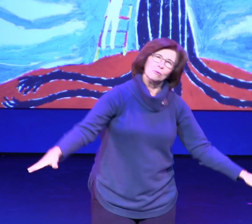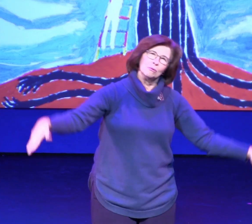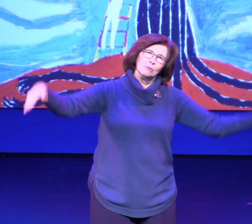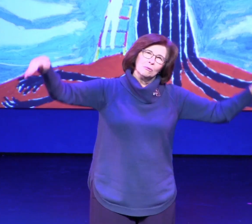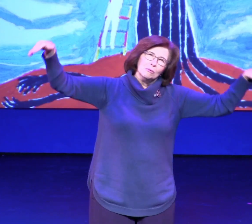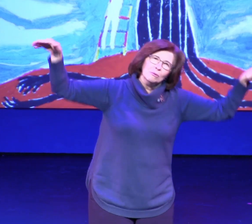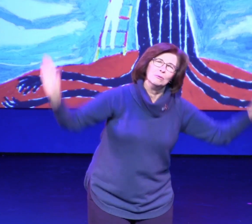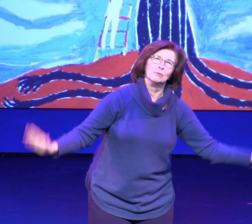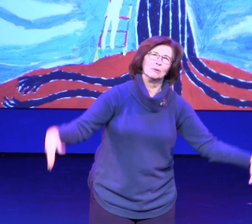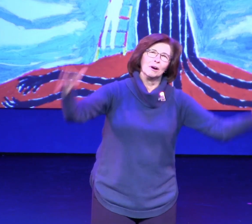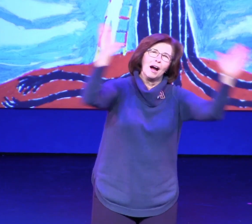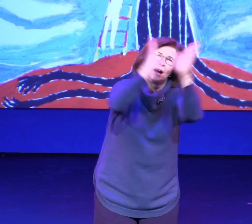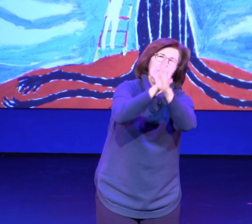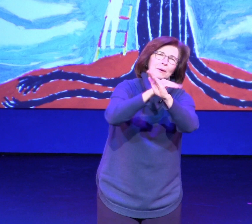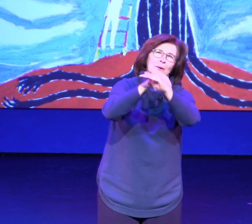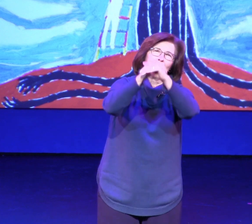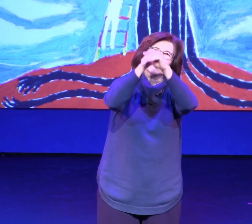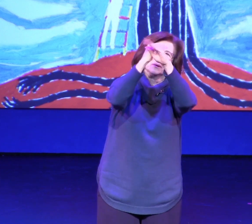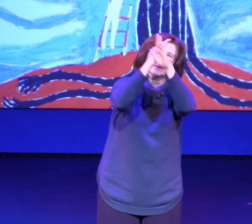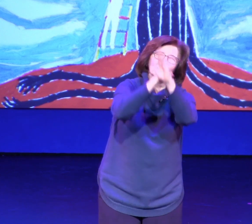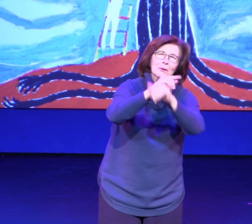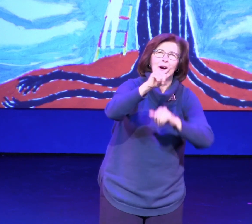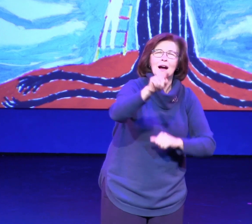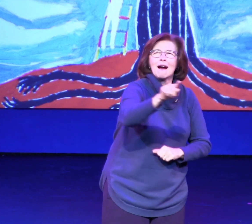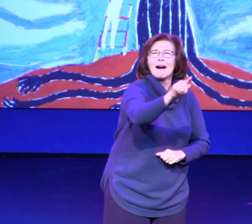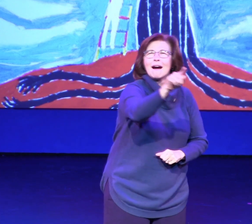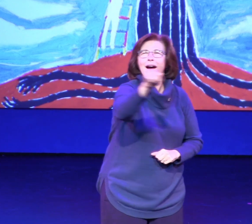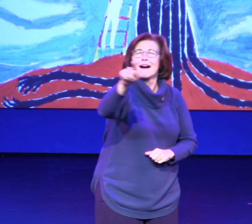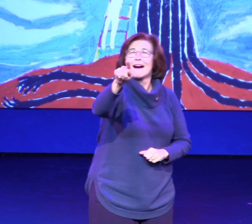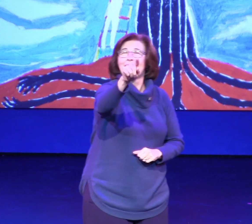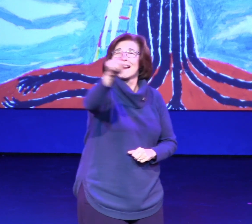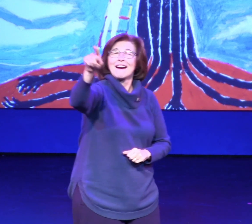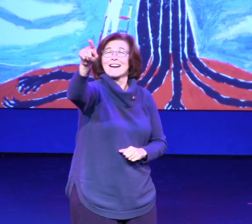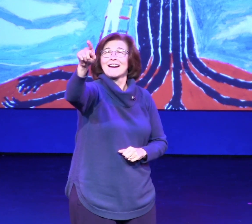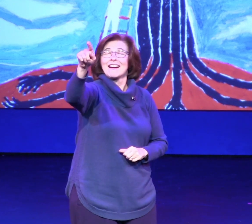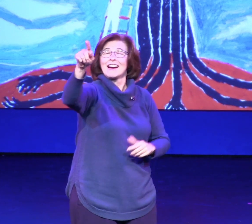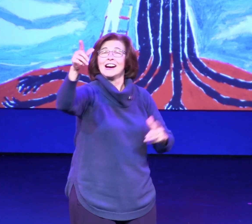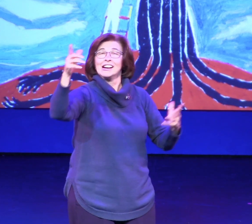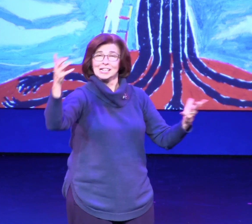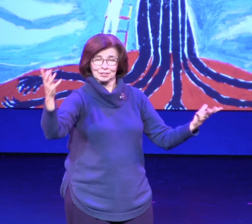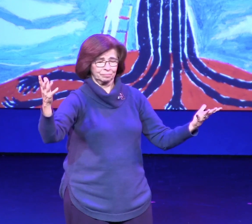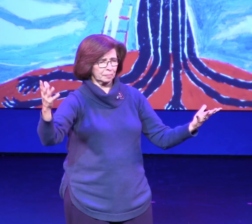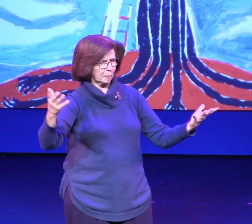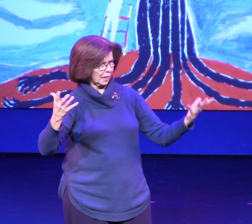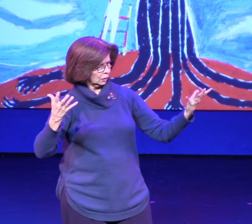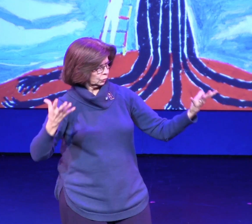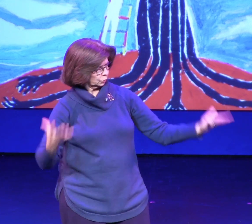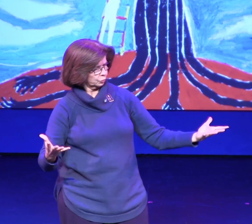Takes to the air and flies through the valley, following a river toward the